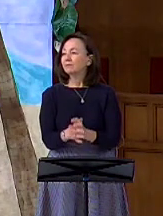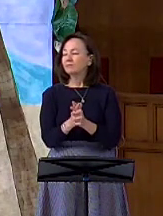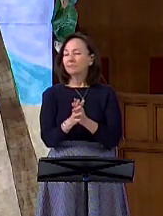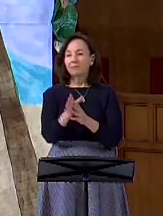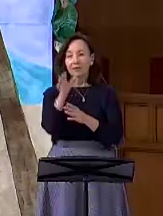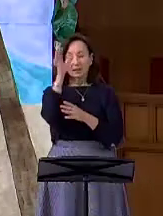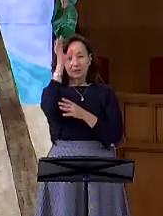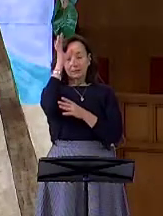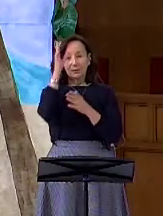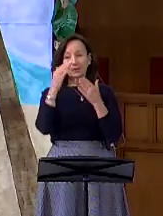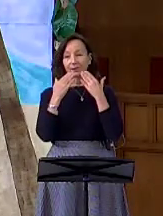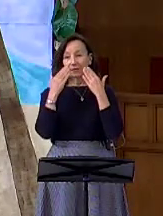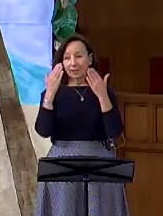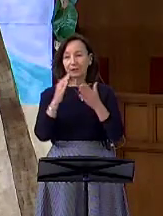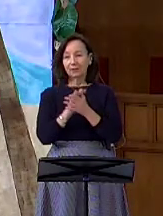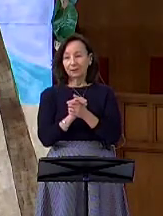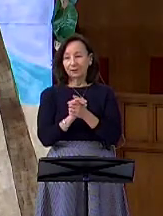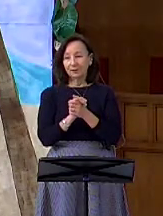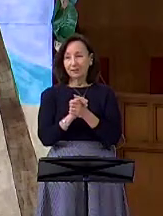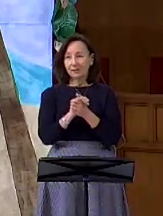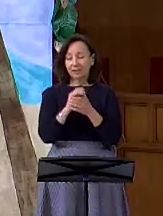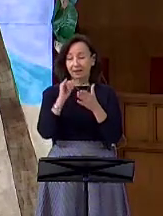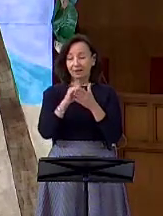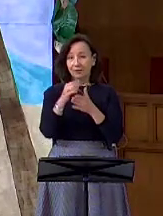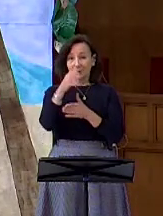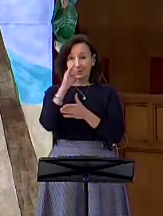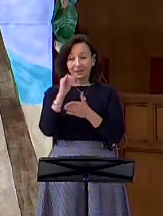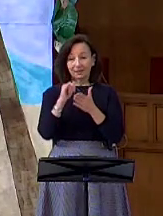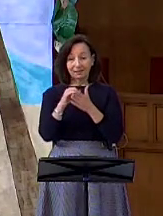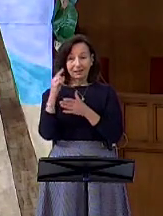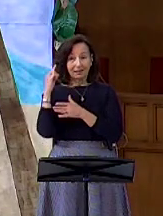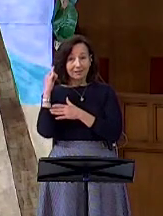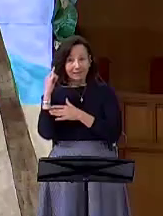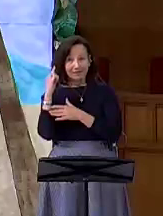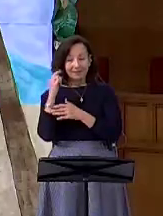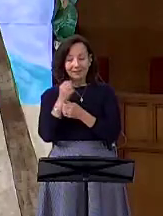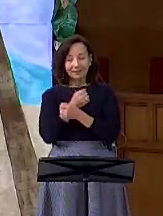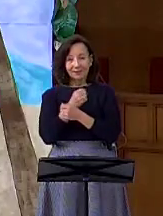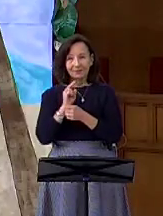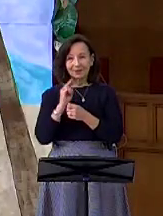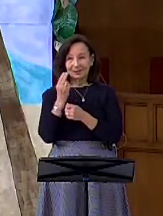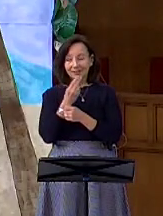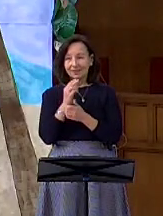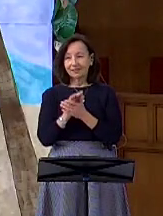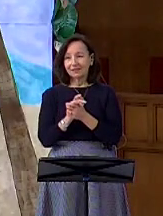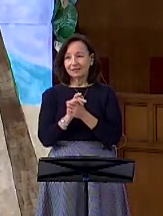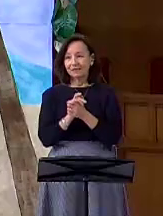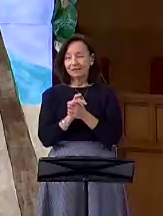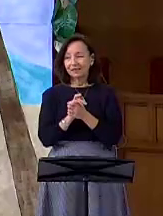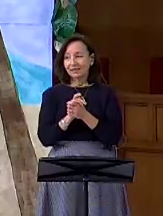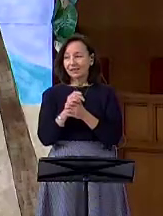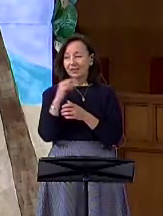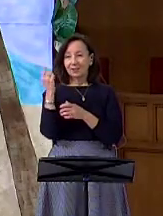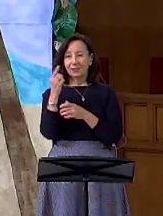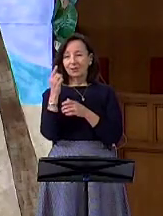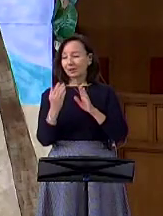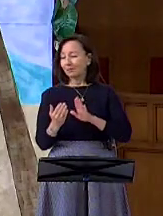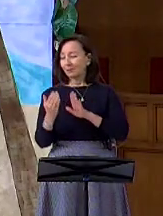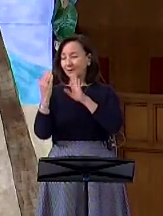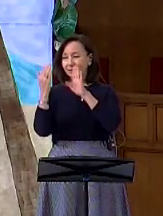Father, we thank you that you are a God who listens, who loves us, and who is always present to